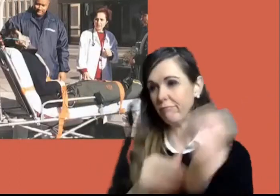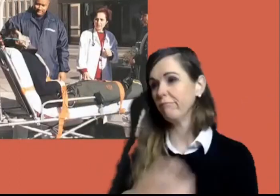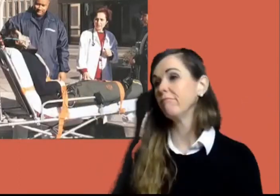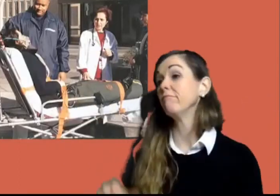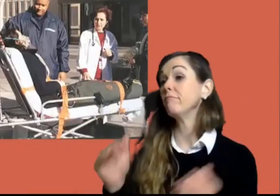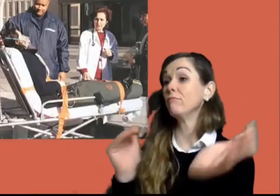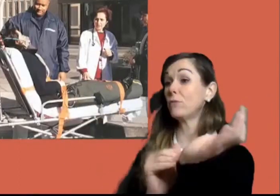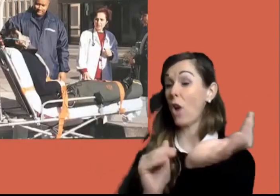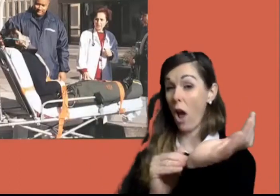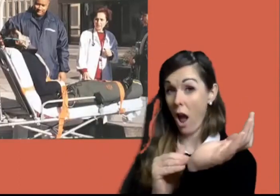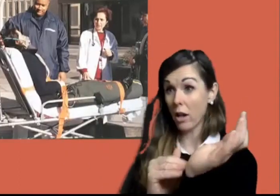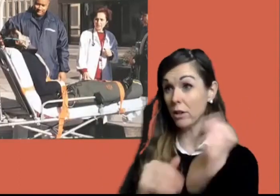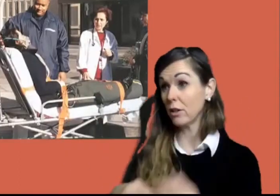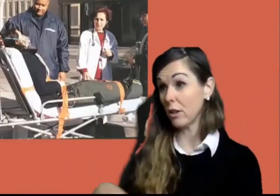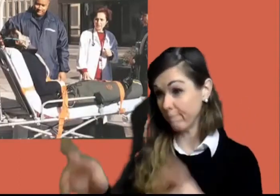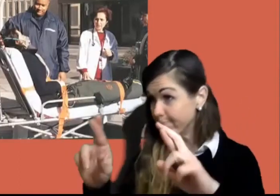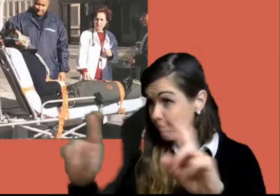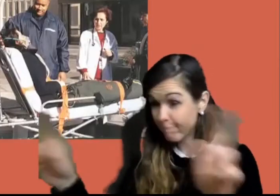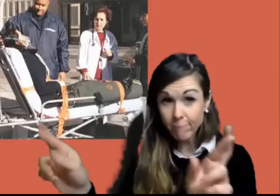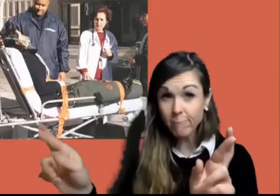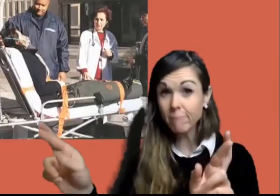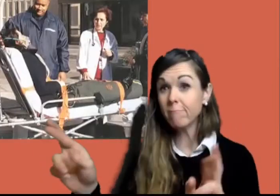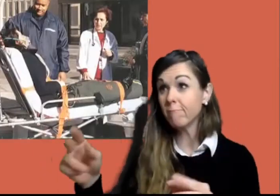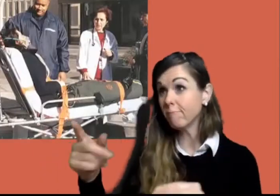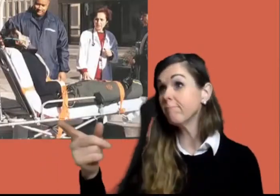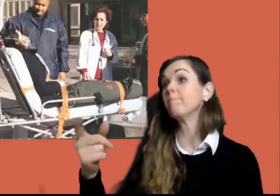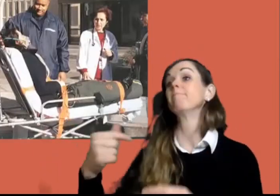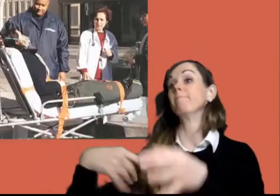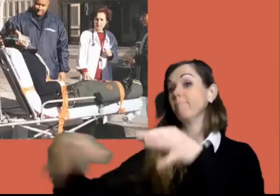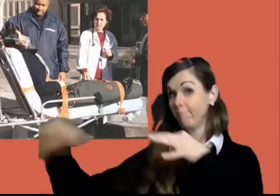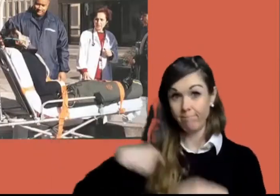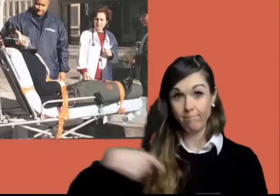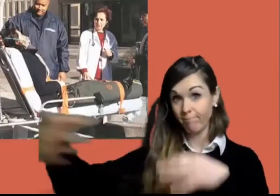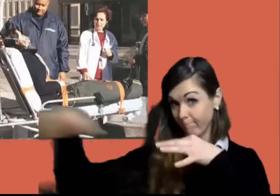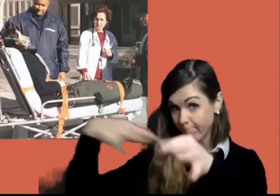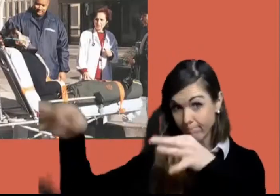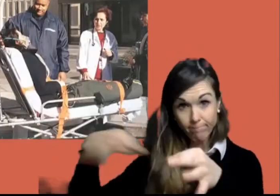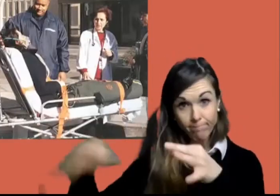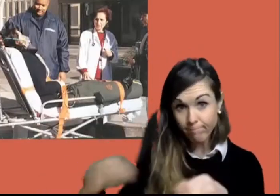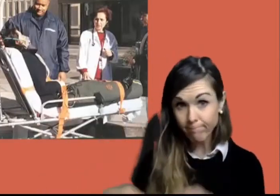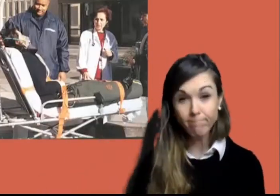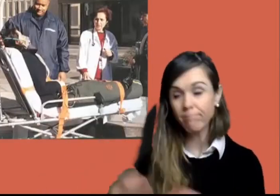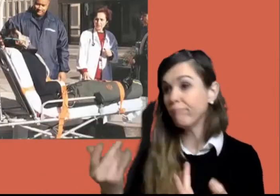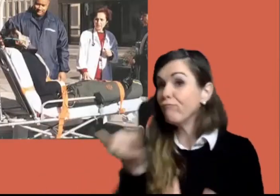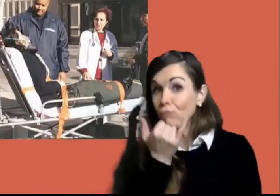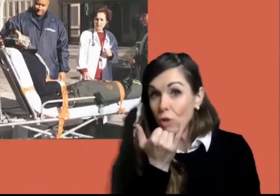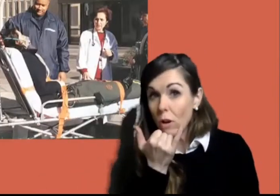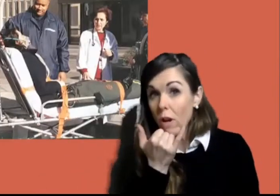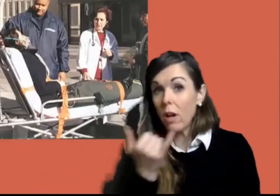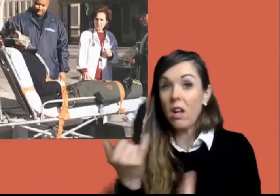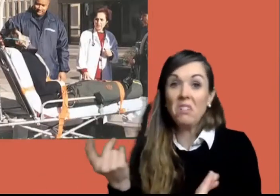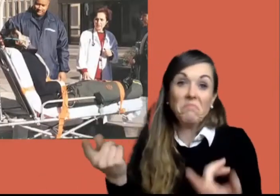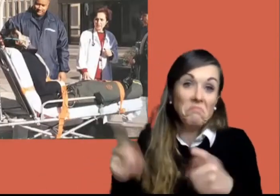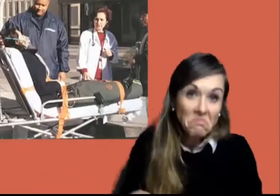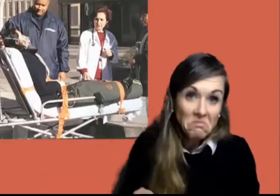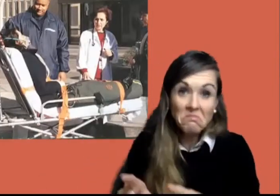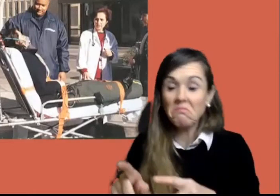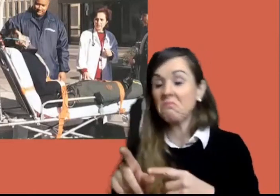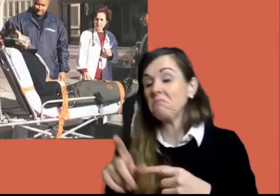we see that a doctor has come out. Doctor makes sure that this woman is ready to